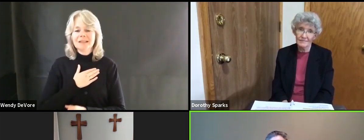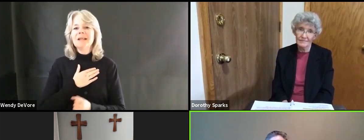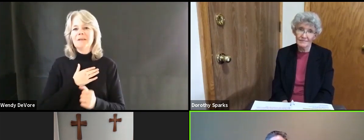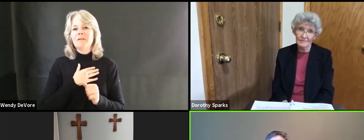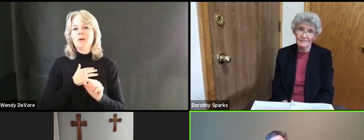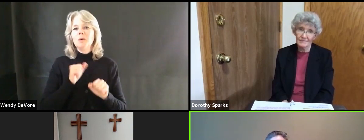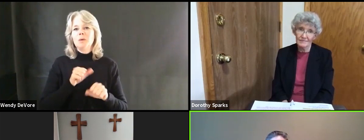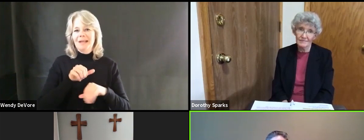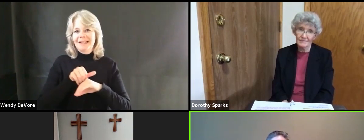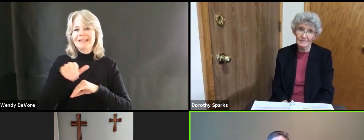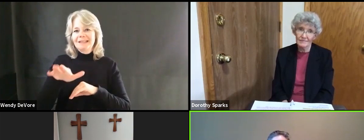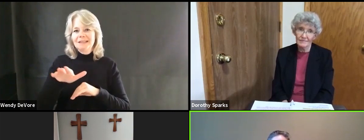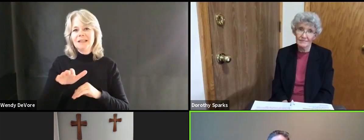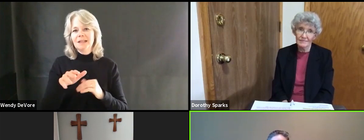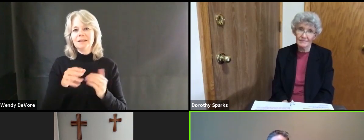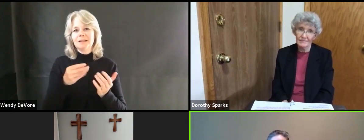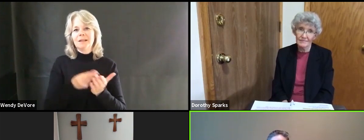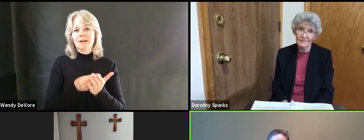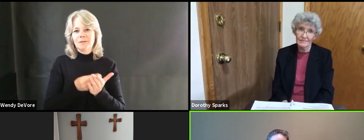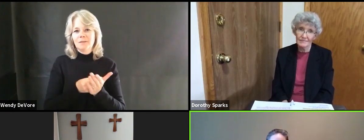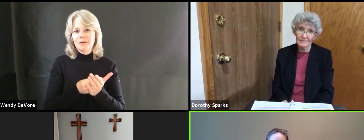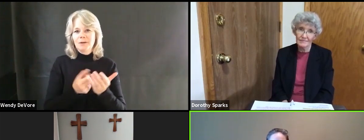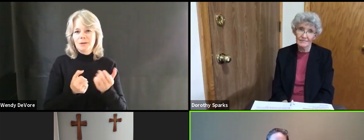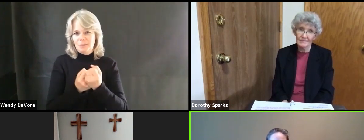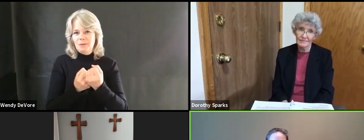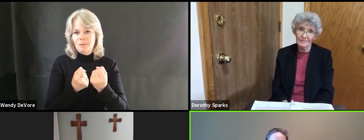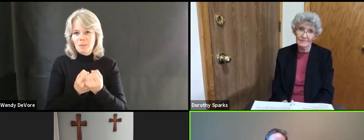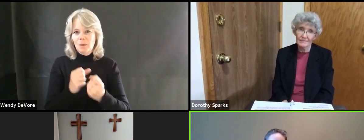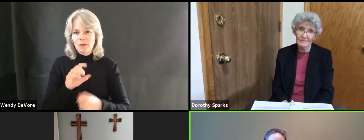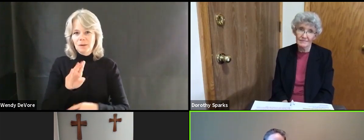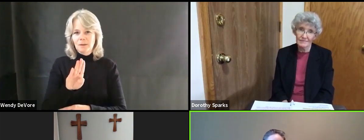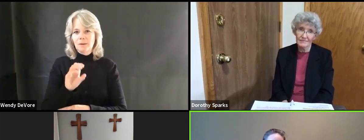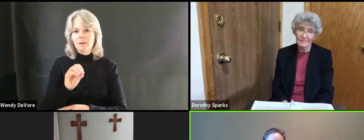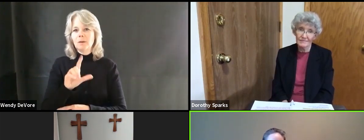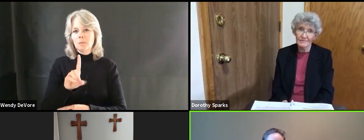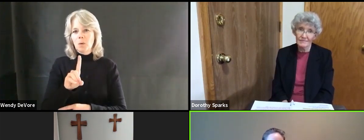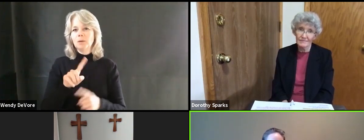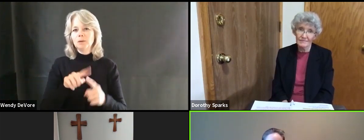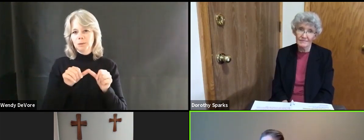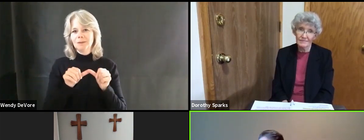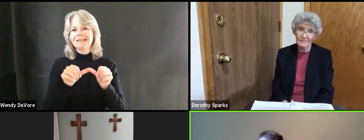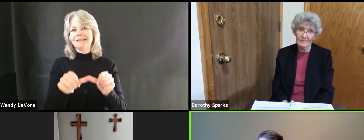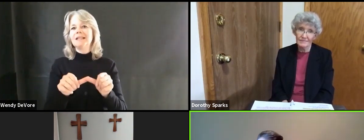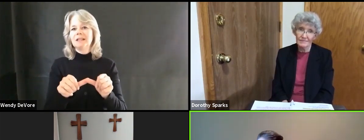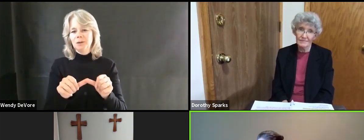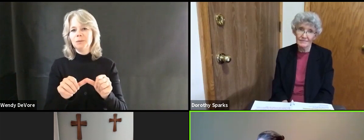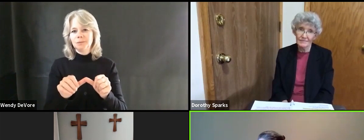and send them to Bread of Life to help continue the work that God has called us to do.